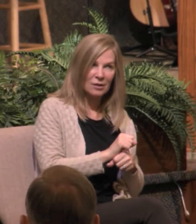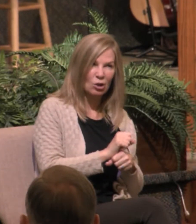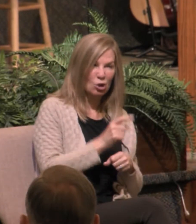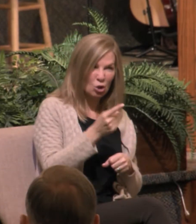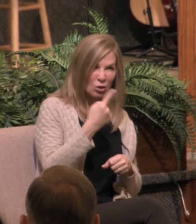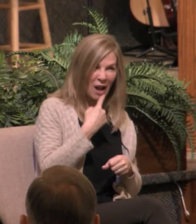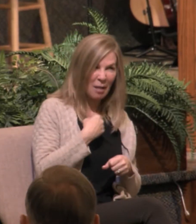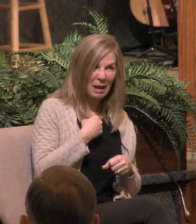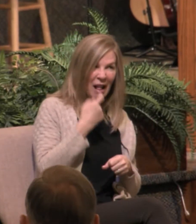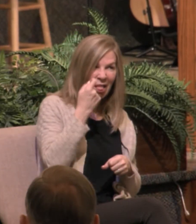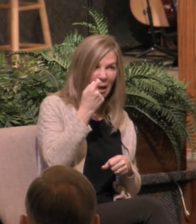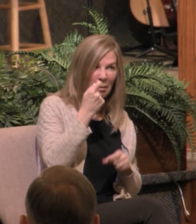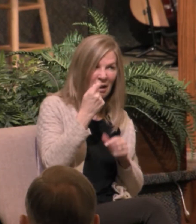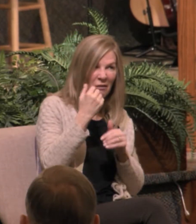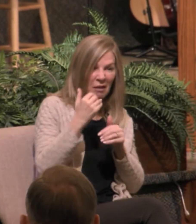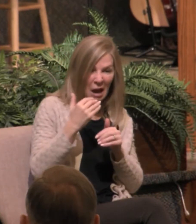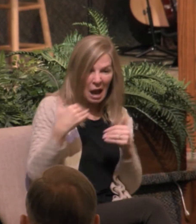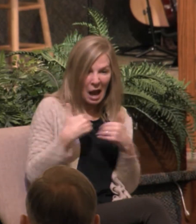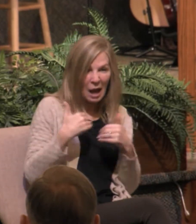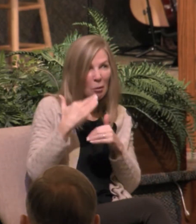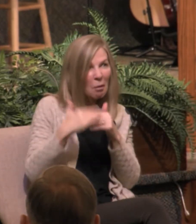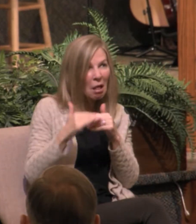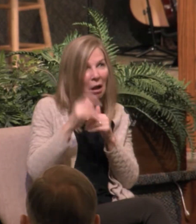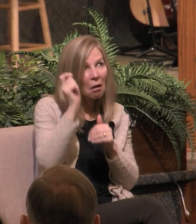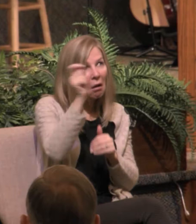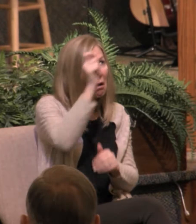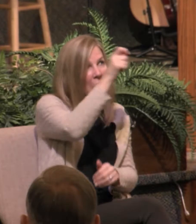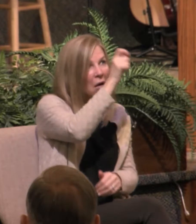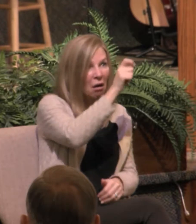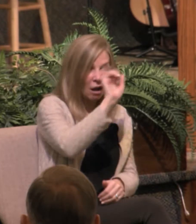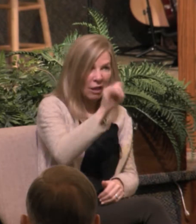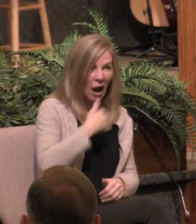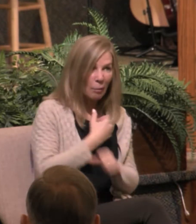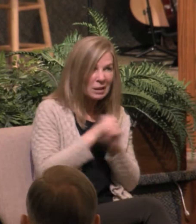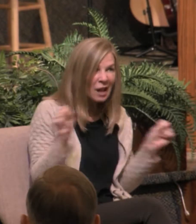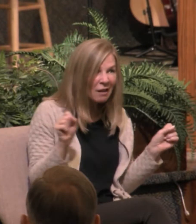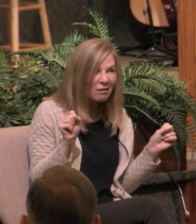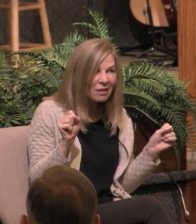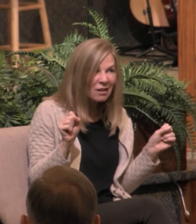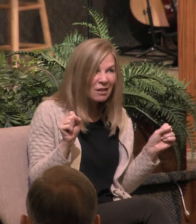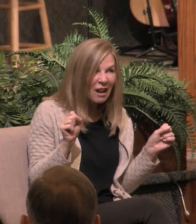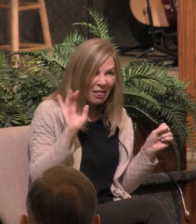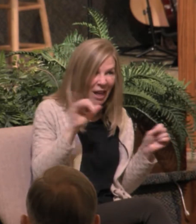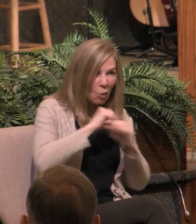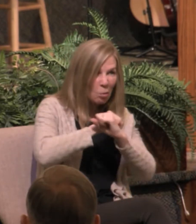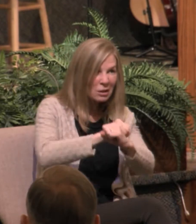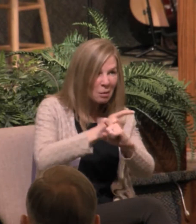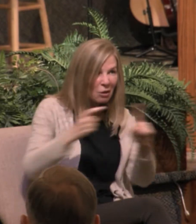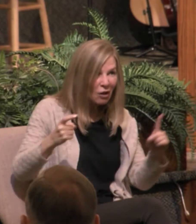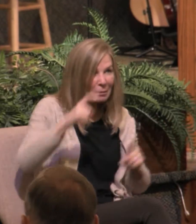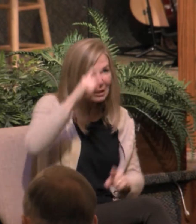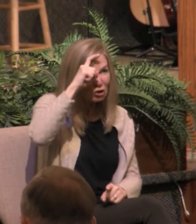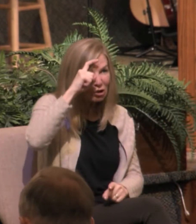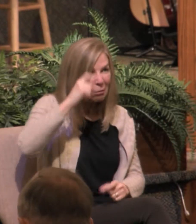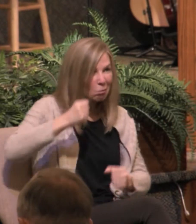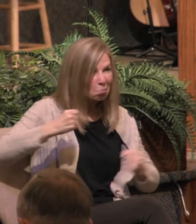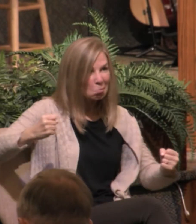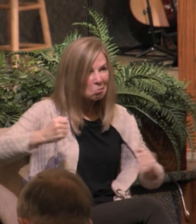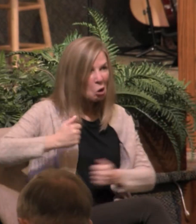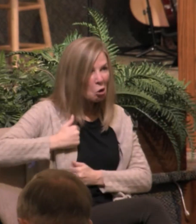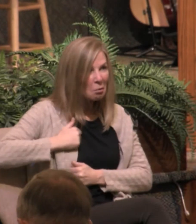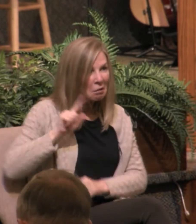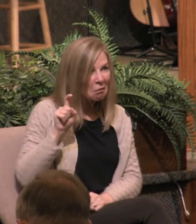putting a little bit of a blood of an animal on my house? That's going to protect me from Egypt?